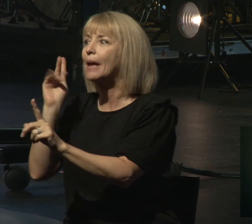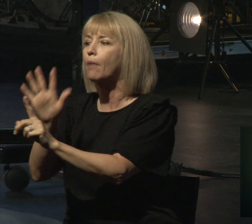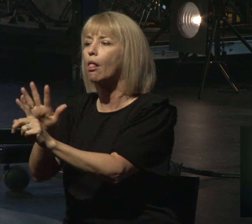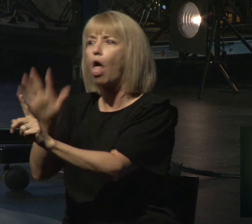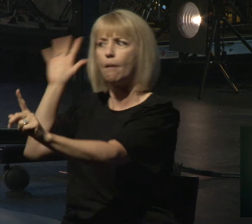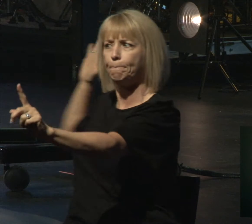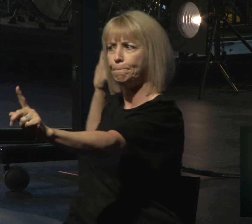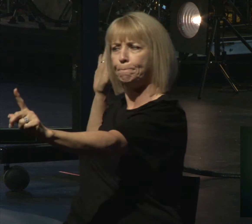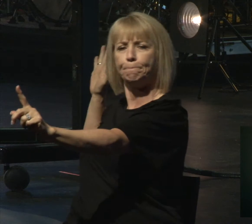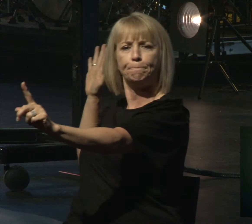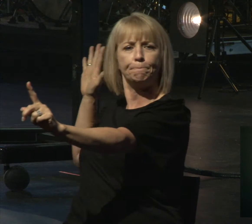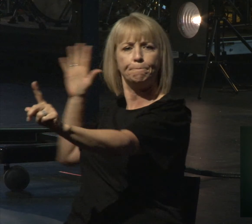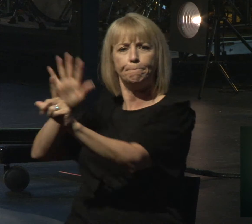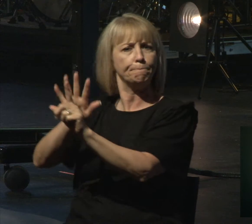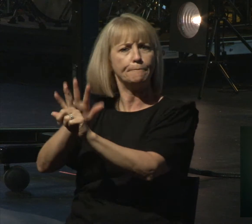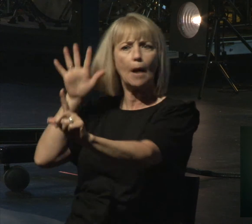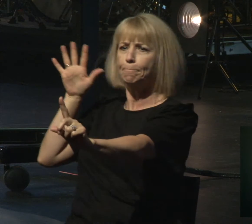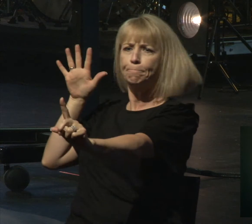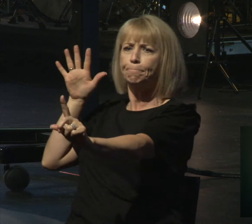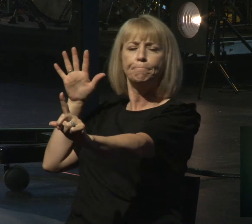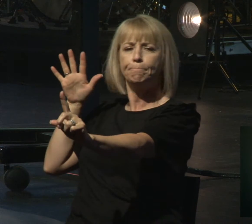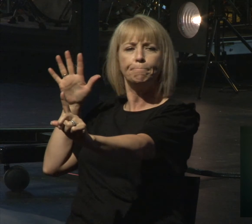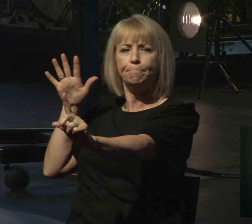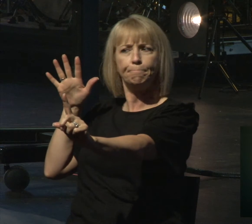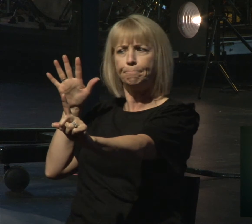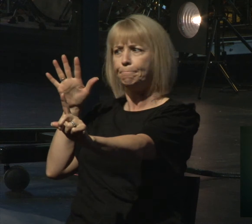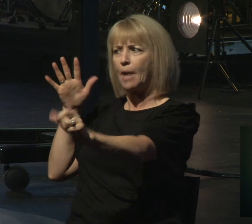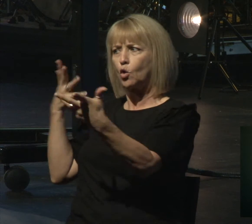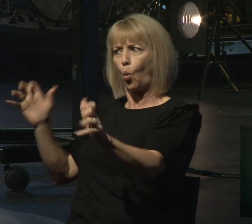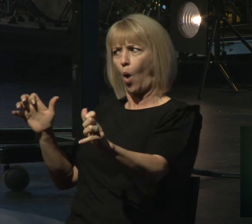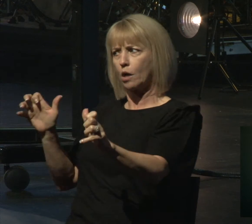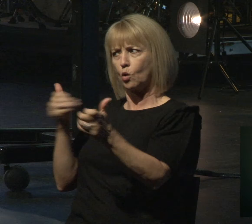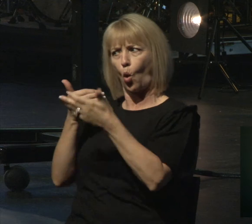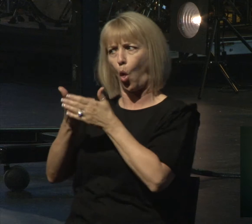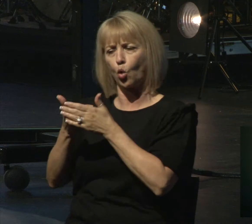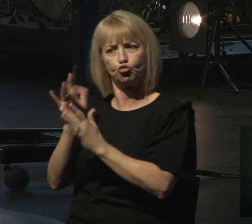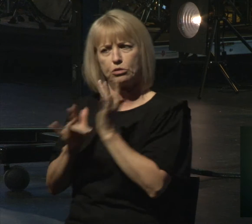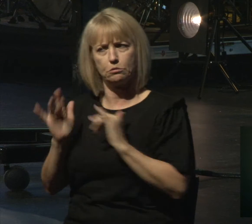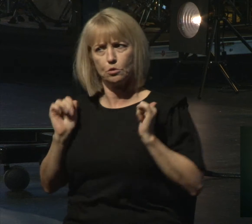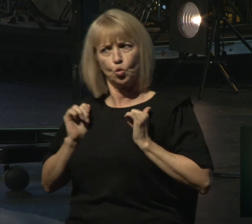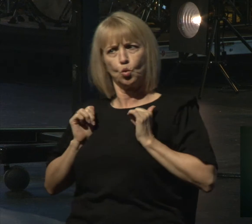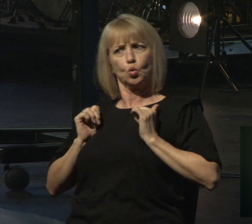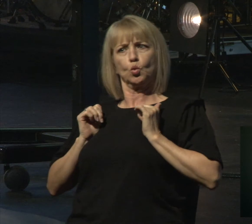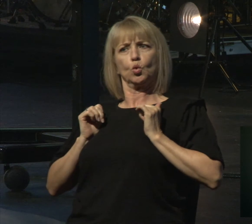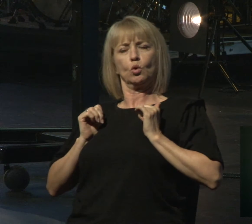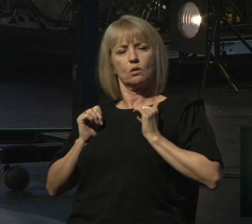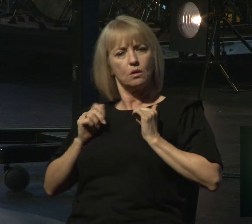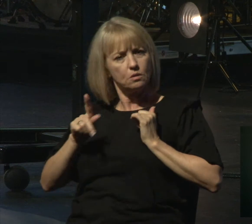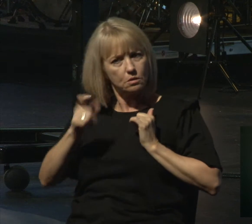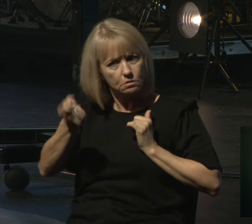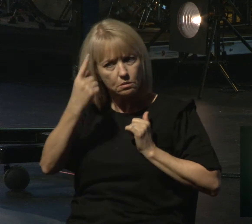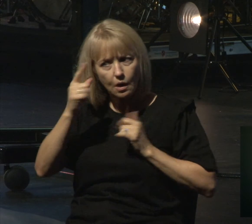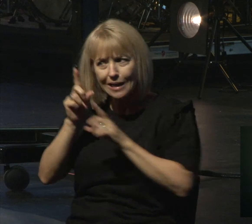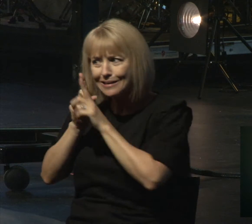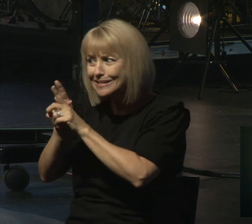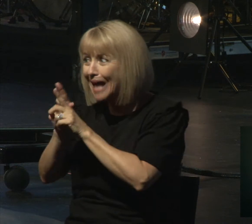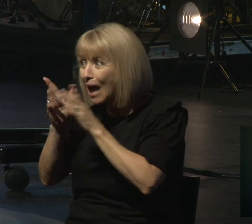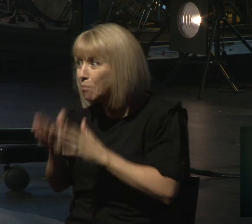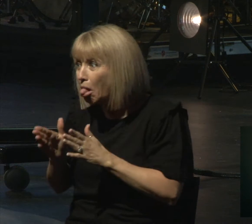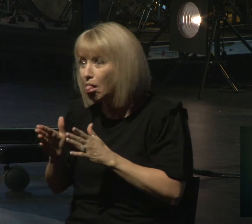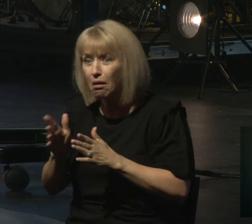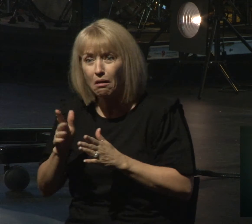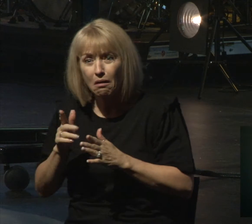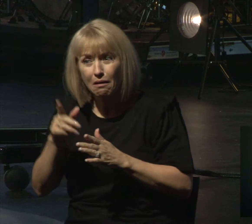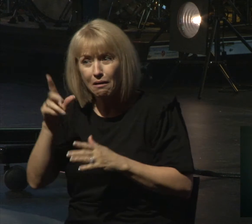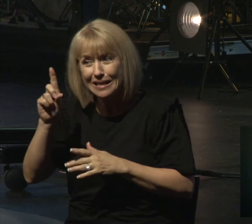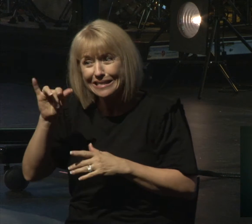remove themselves from proximity to Jesus. The disciples were committed to Jesus even